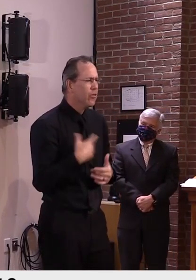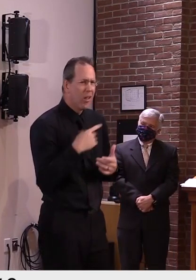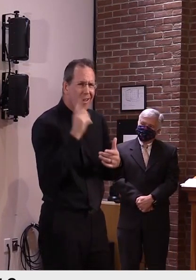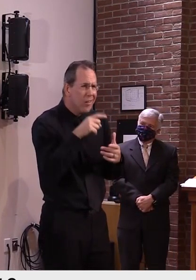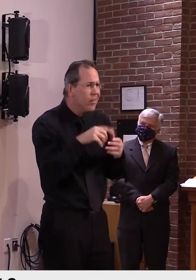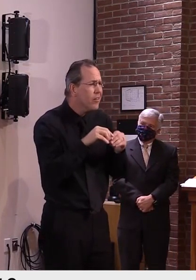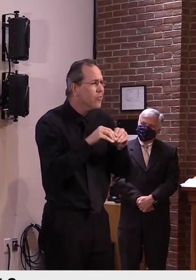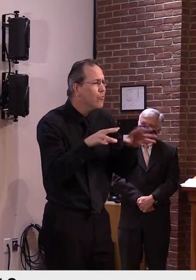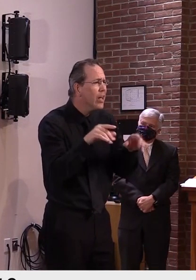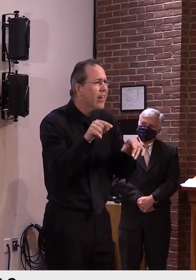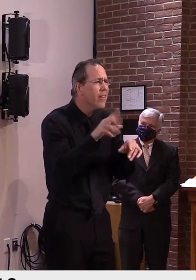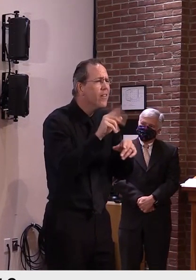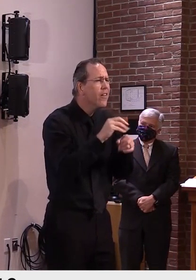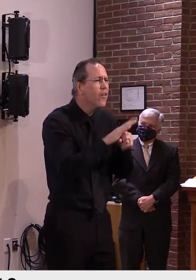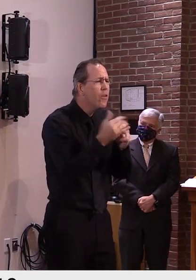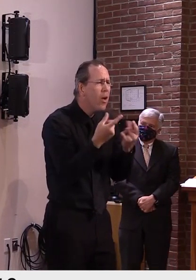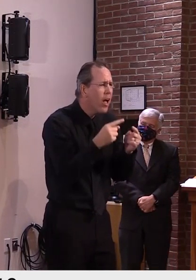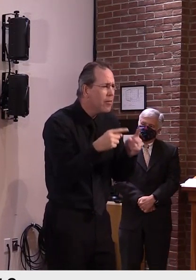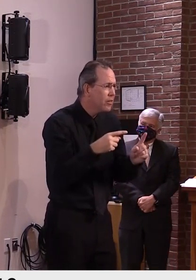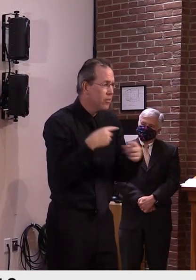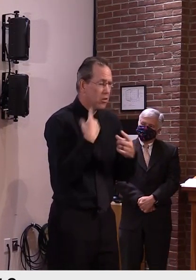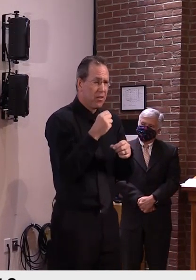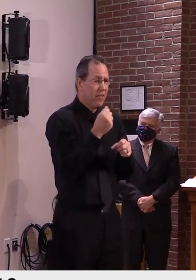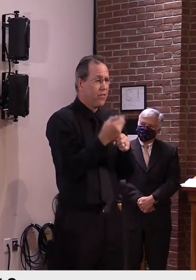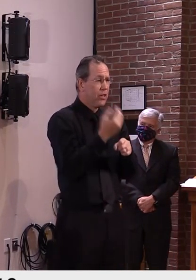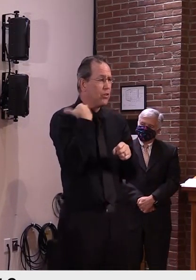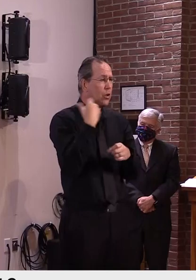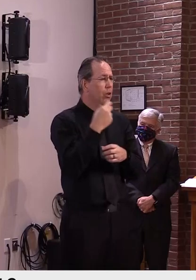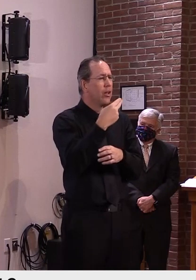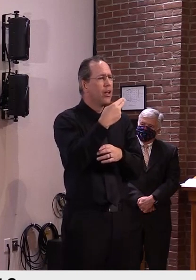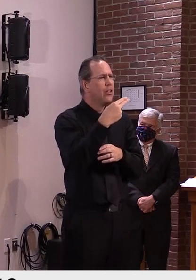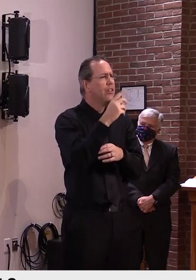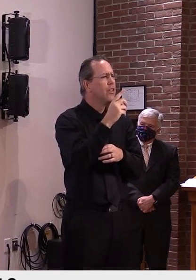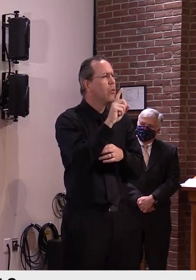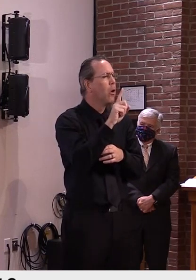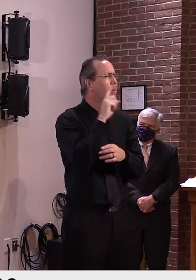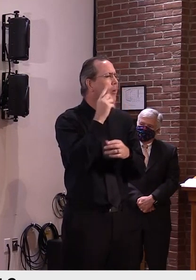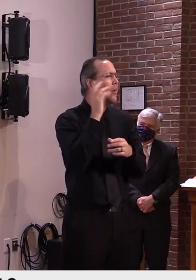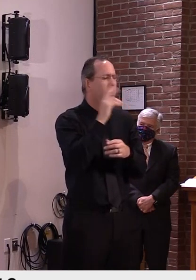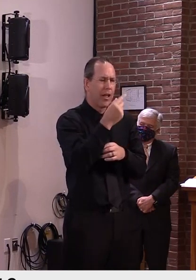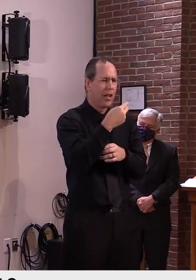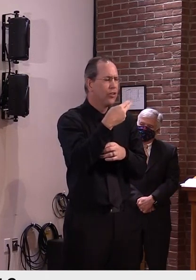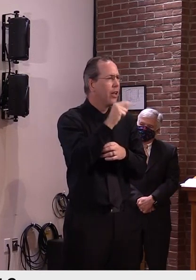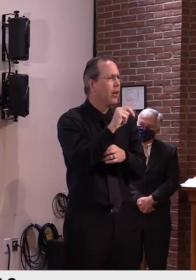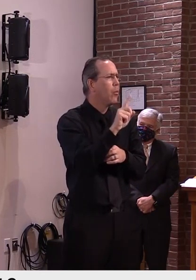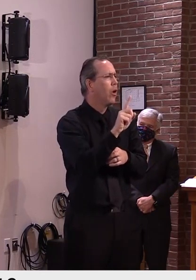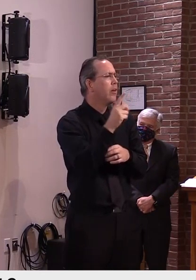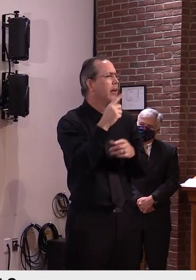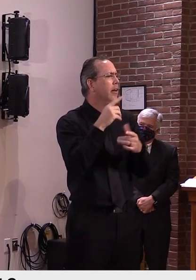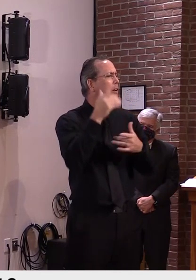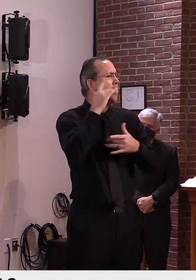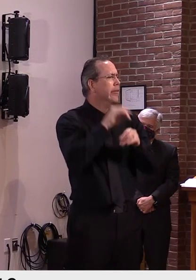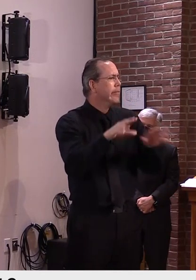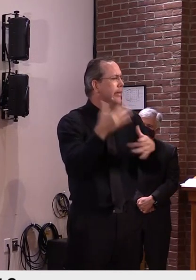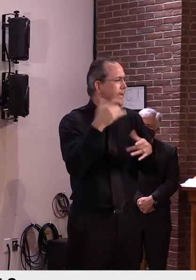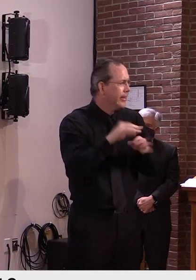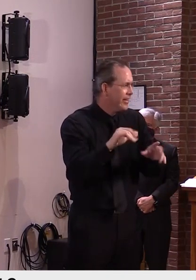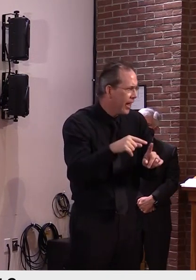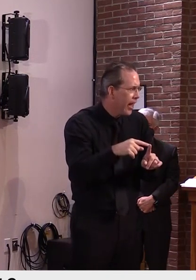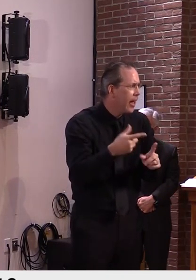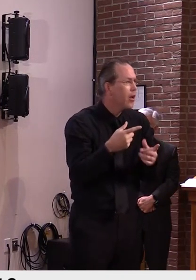H1N1 a decade ago, Ebola and Zika less number of years ago, the state of Vermont